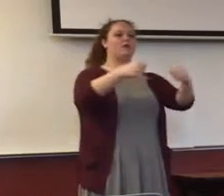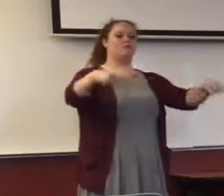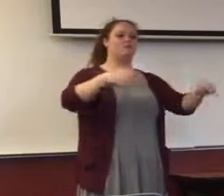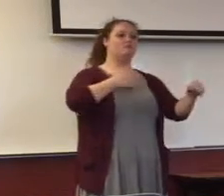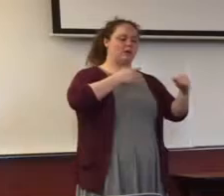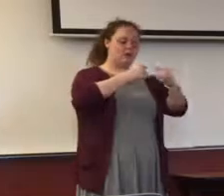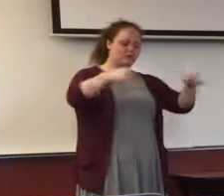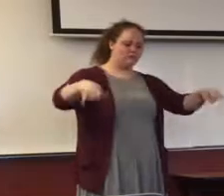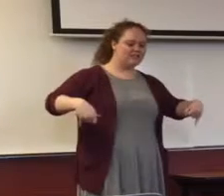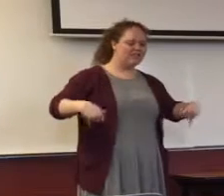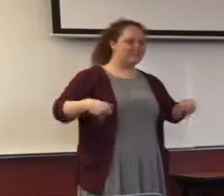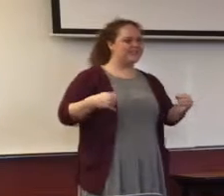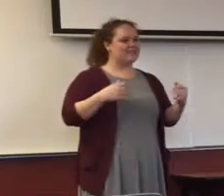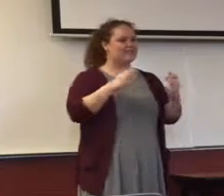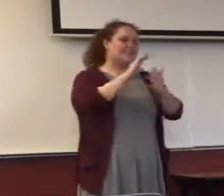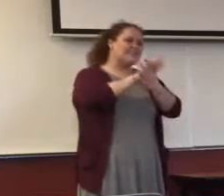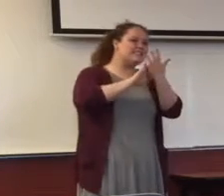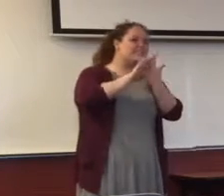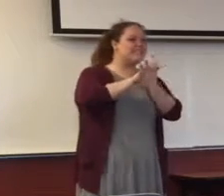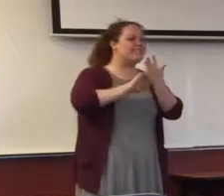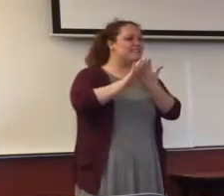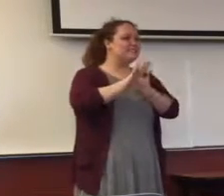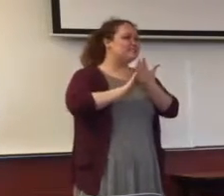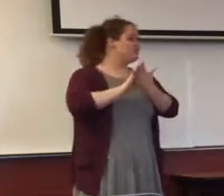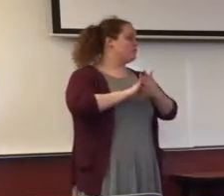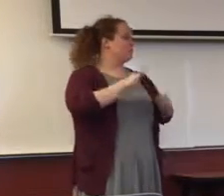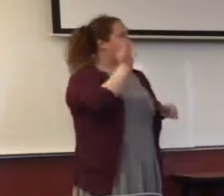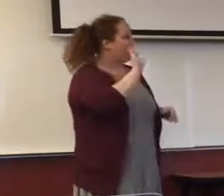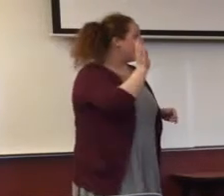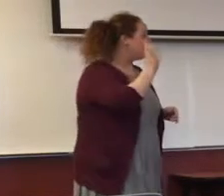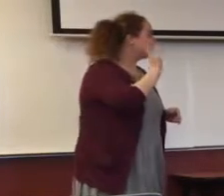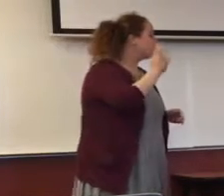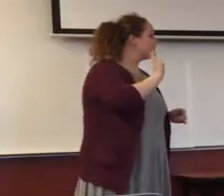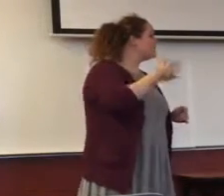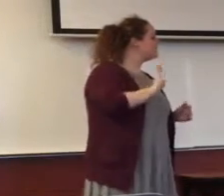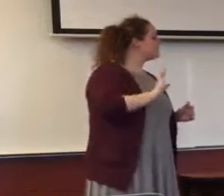muggy. So, hi!